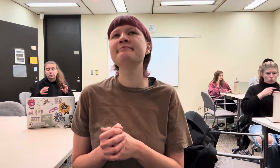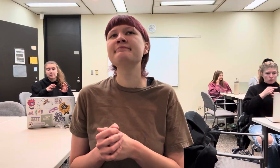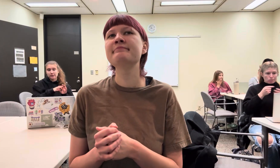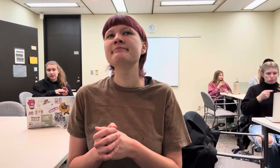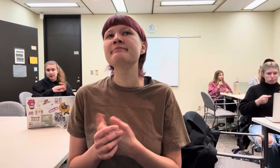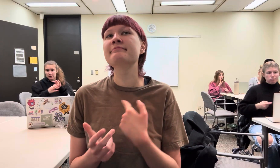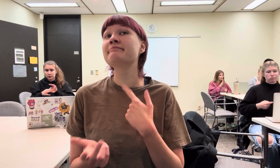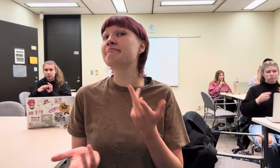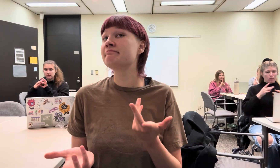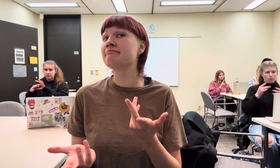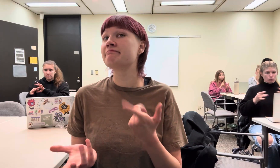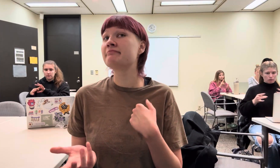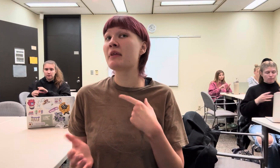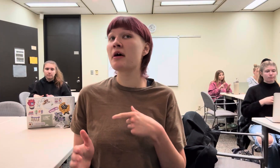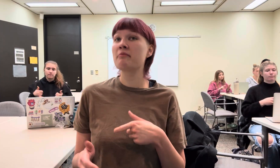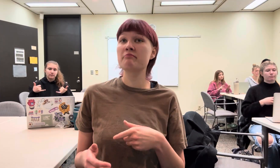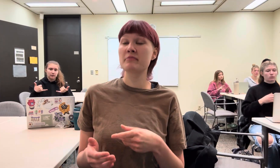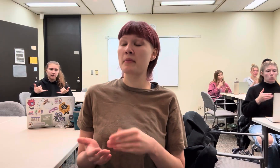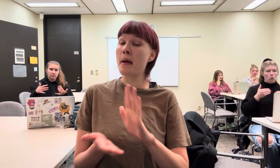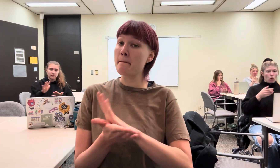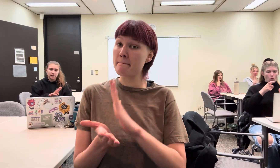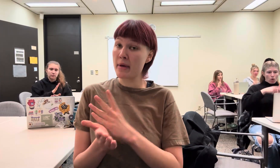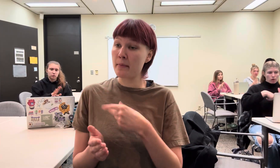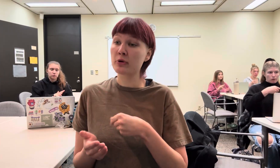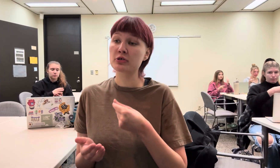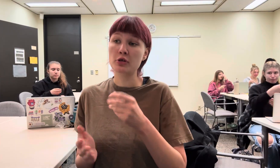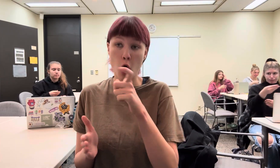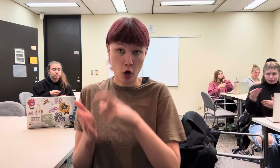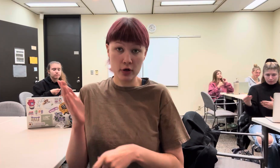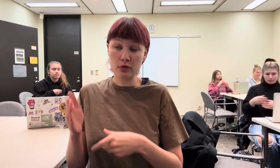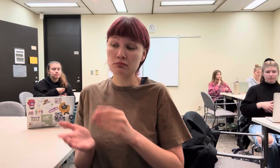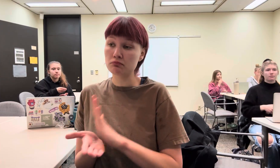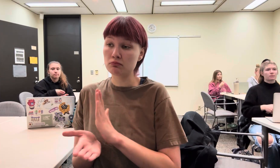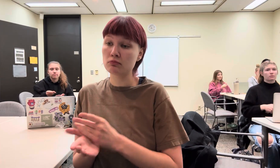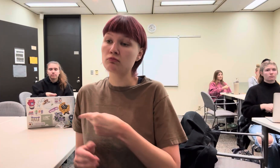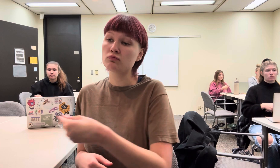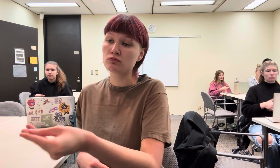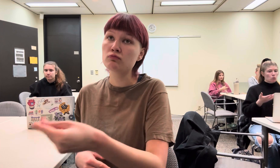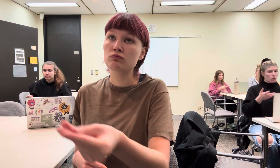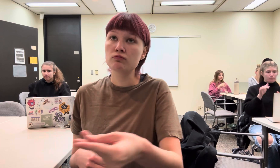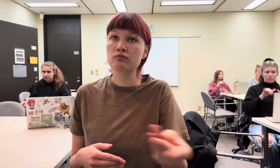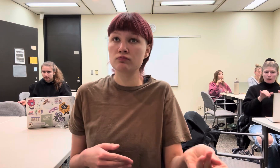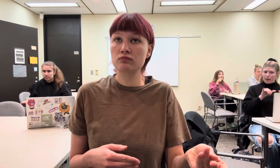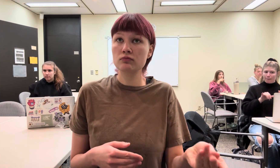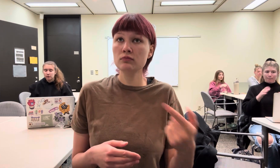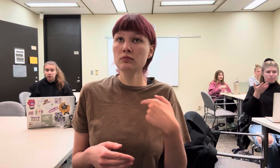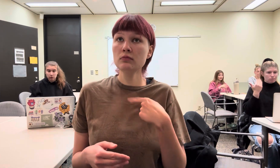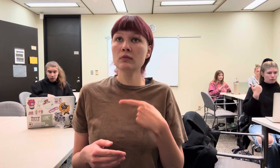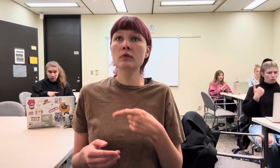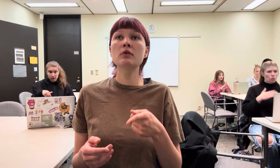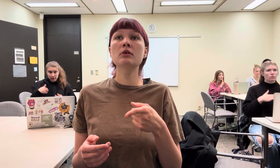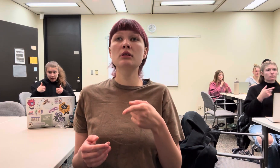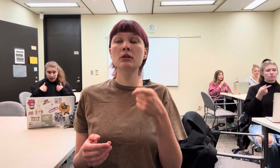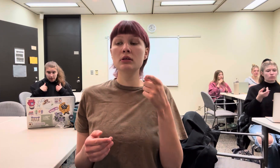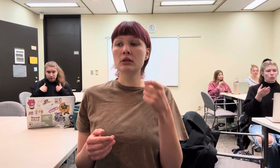give you the articles clip. As usual, this goes in your journal. You've got a new entry that's kind of backdated.